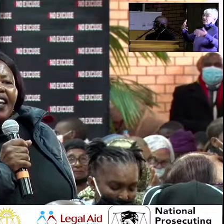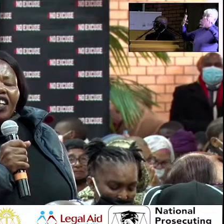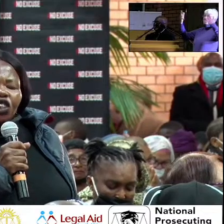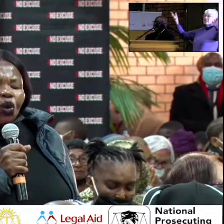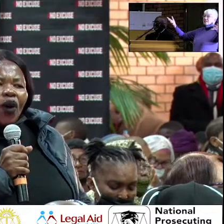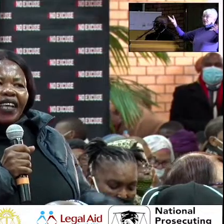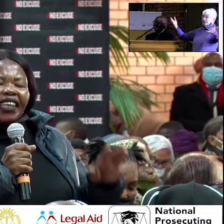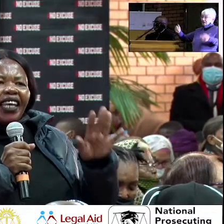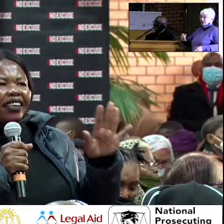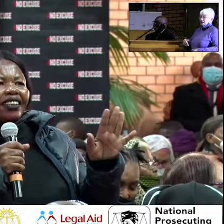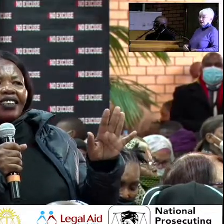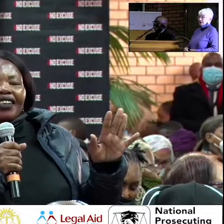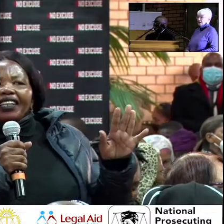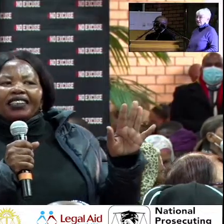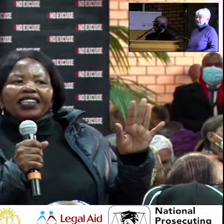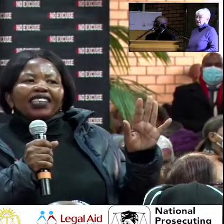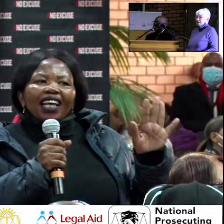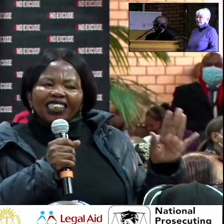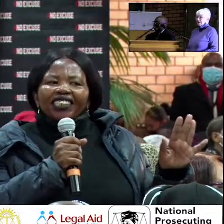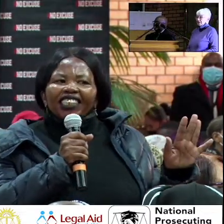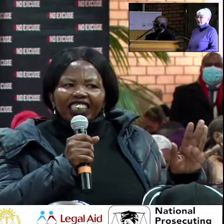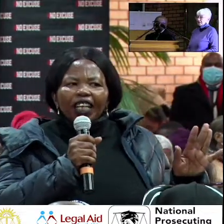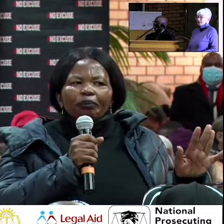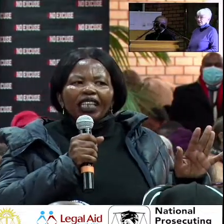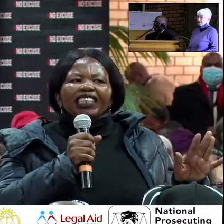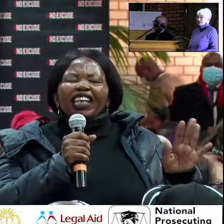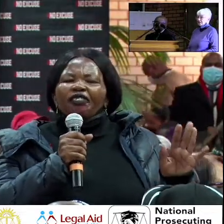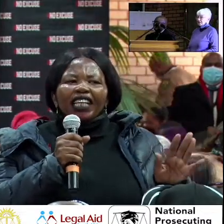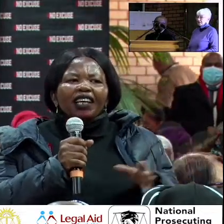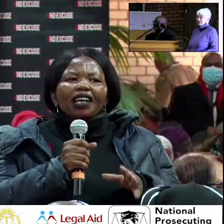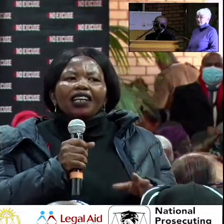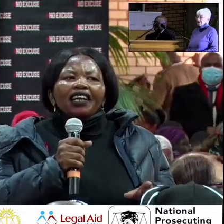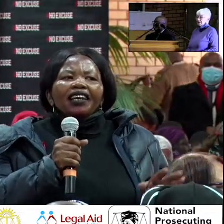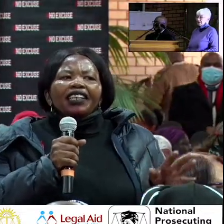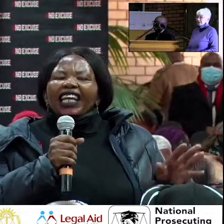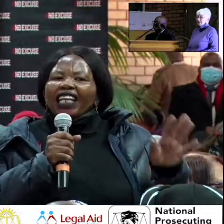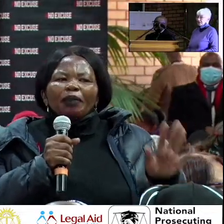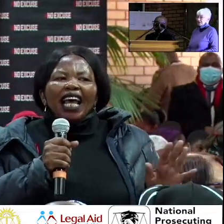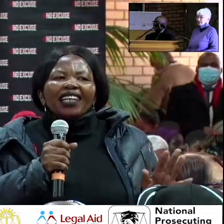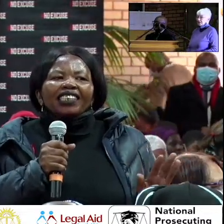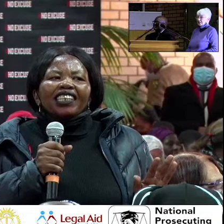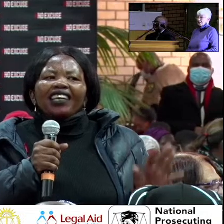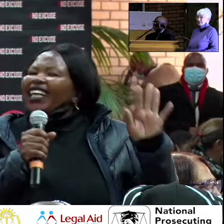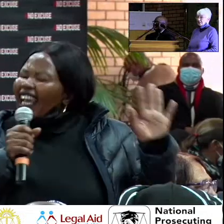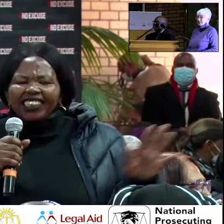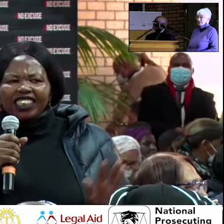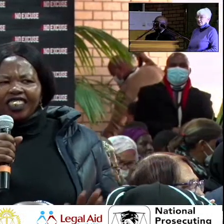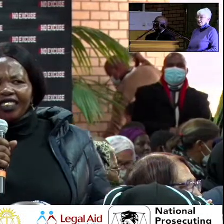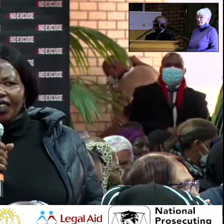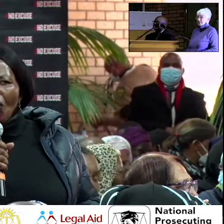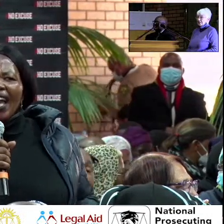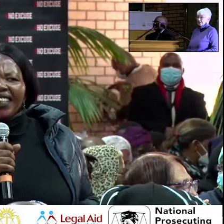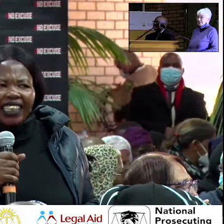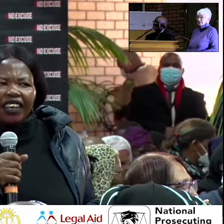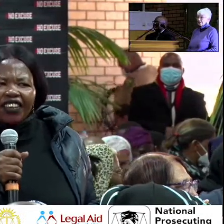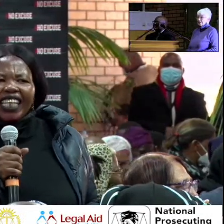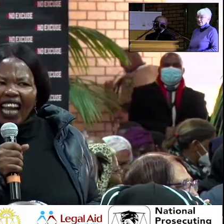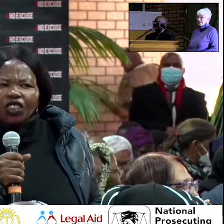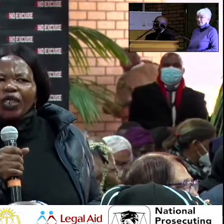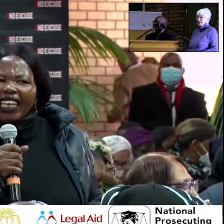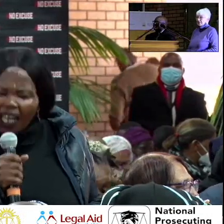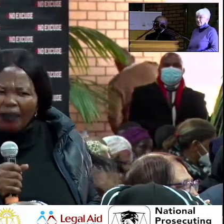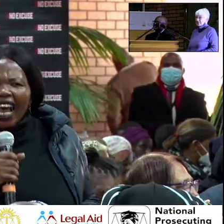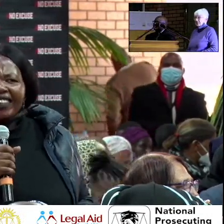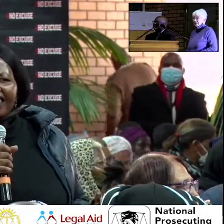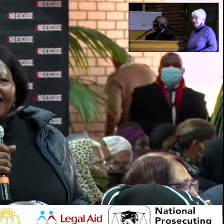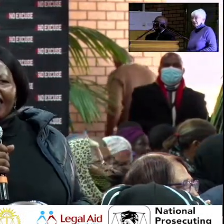in the issue, I think the justice system is giving the criminals a right. Why is it giving the right